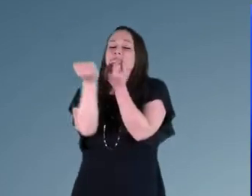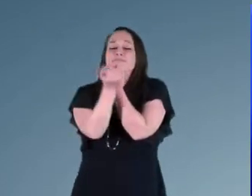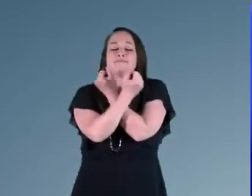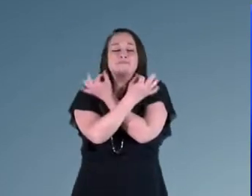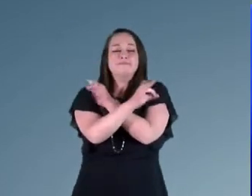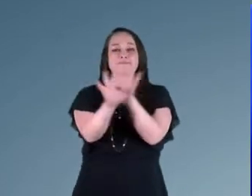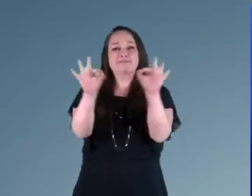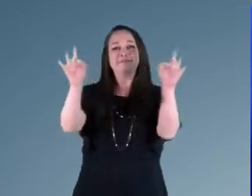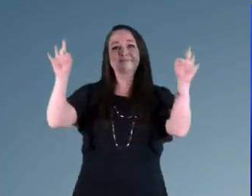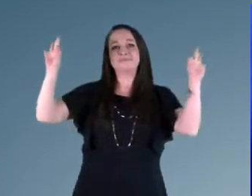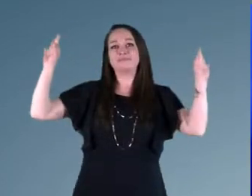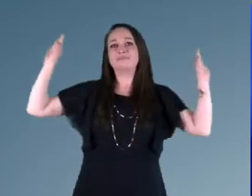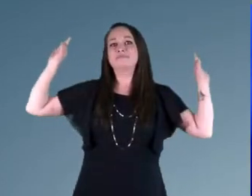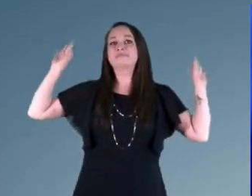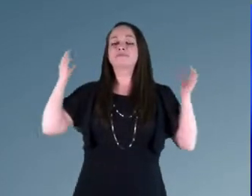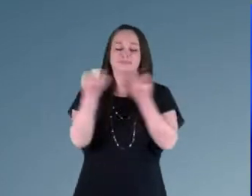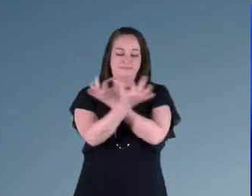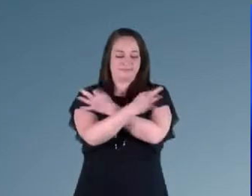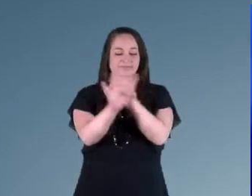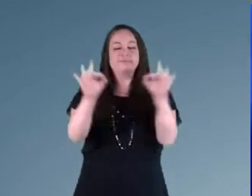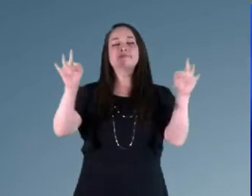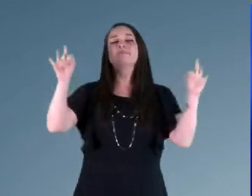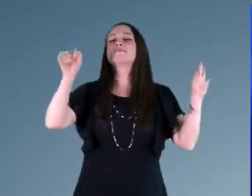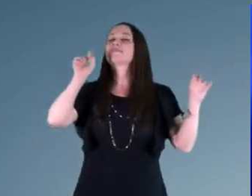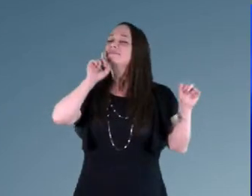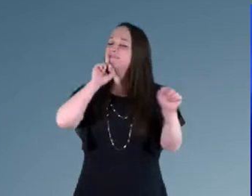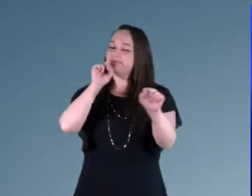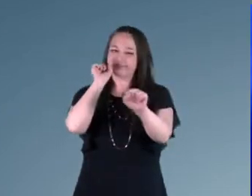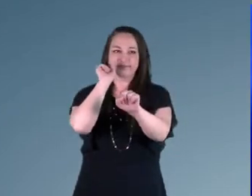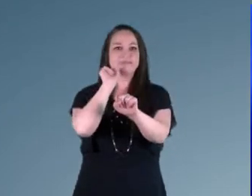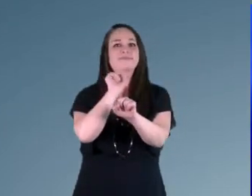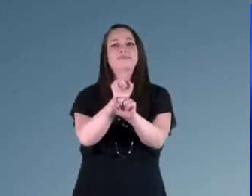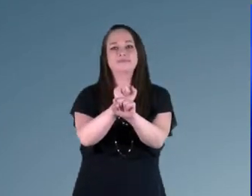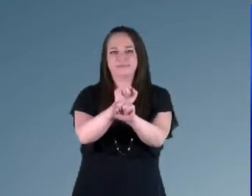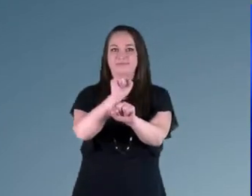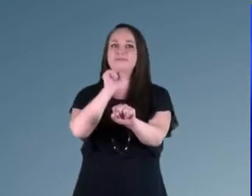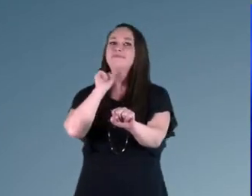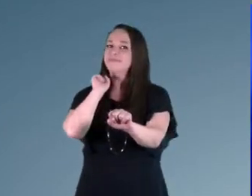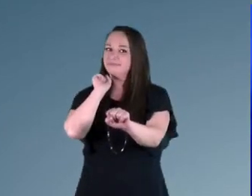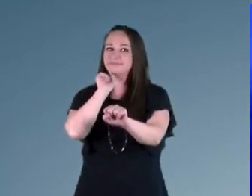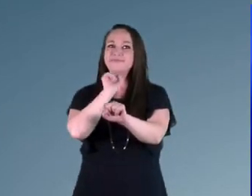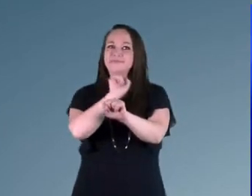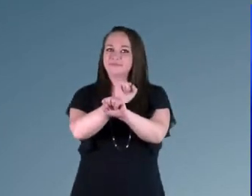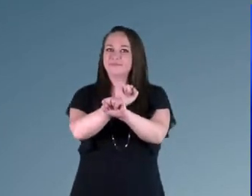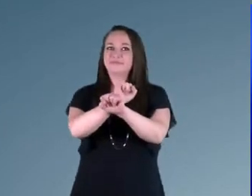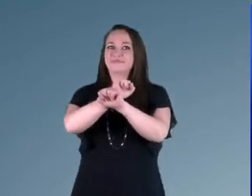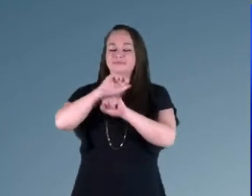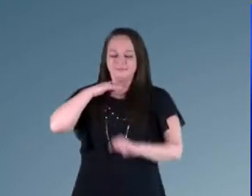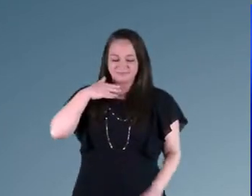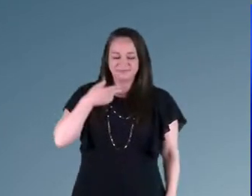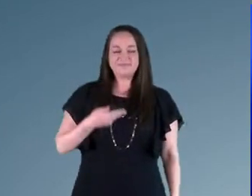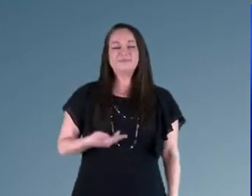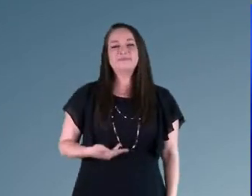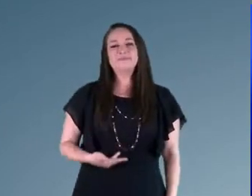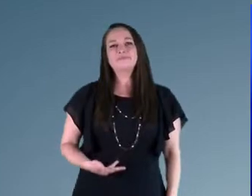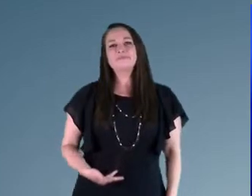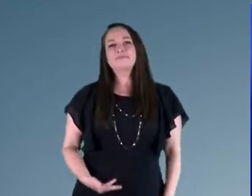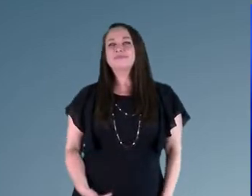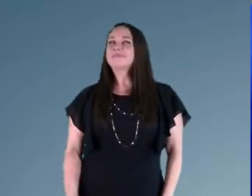free, oh He's free indeed, I'm a child